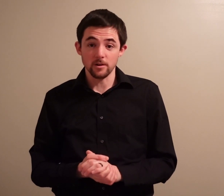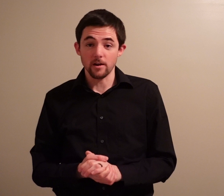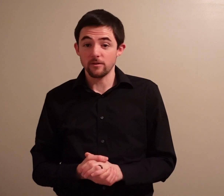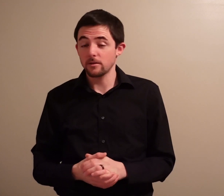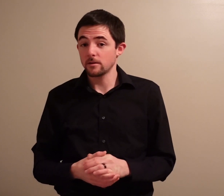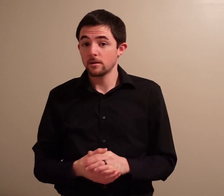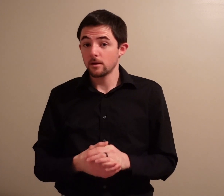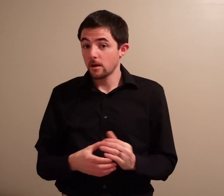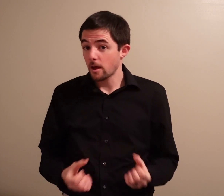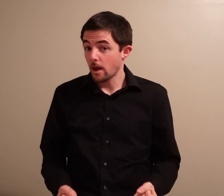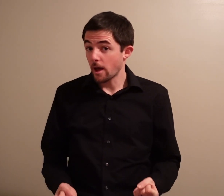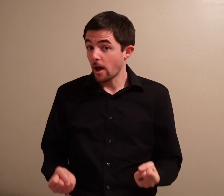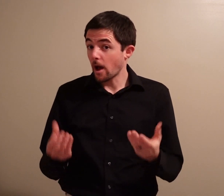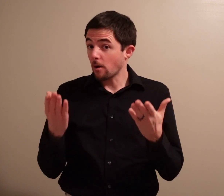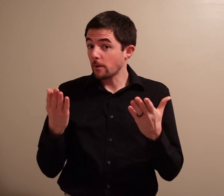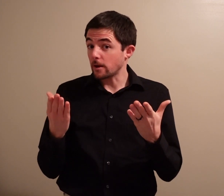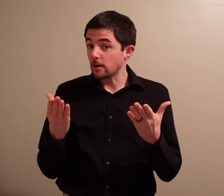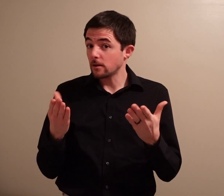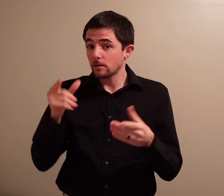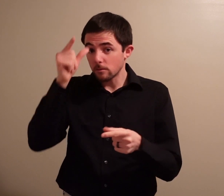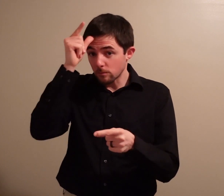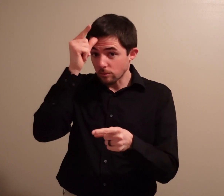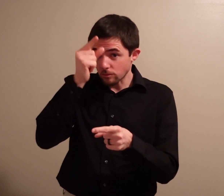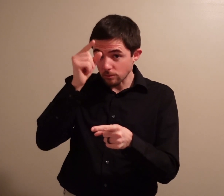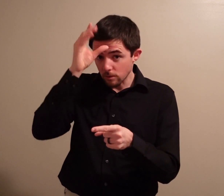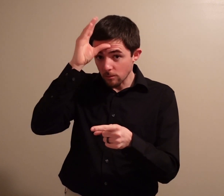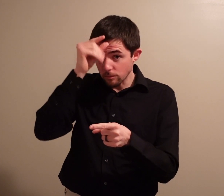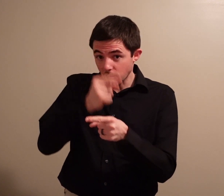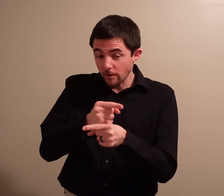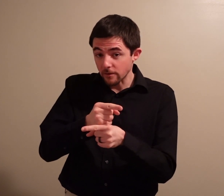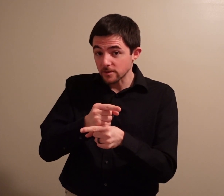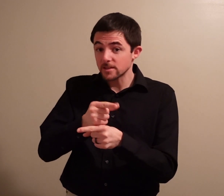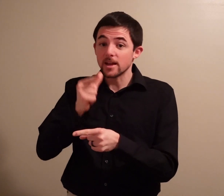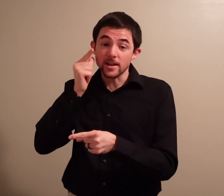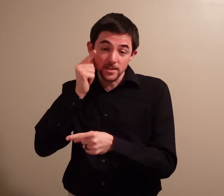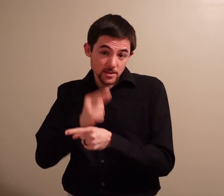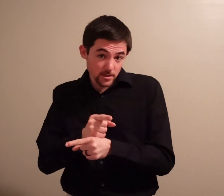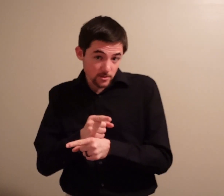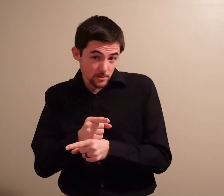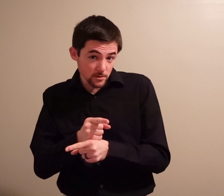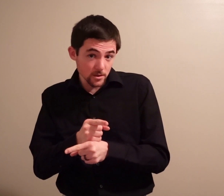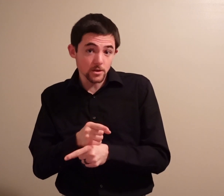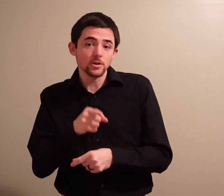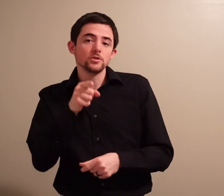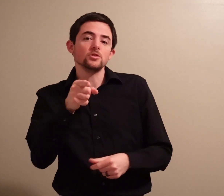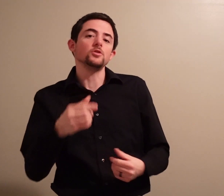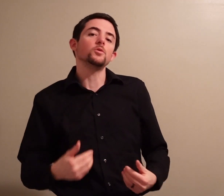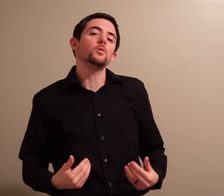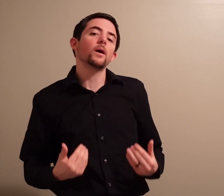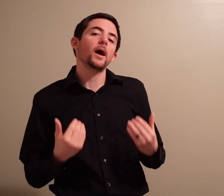have? How many brothers and sisters do you